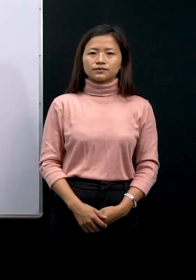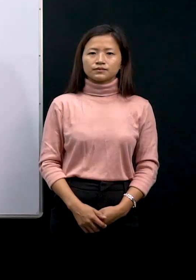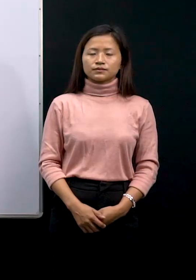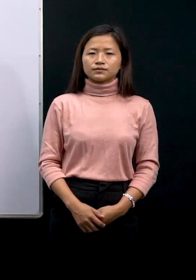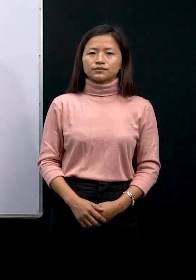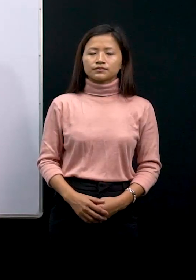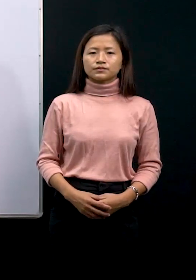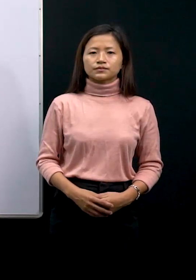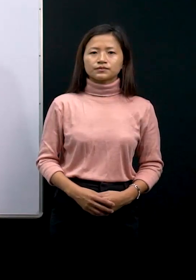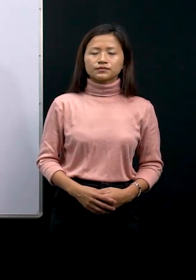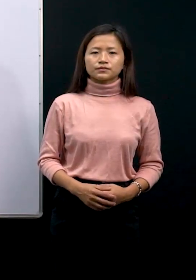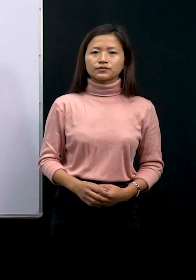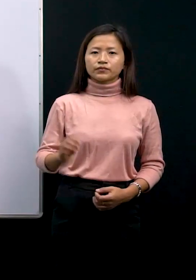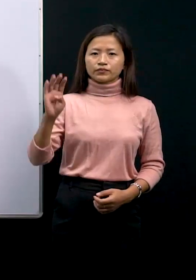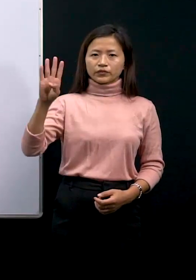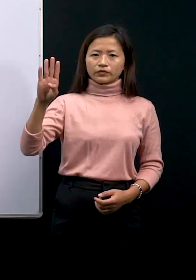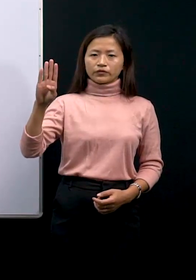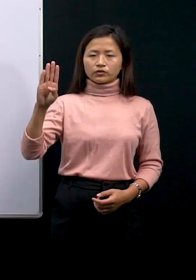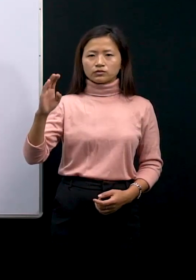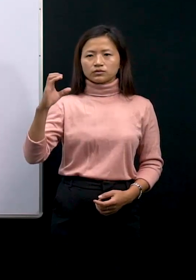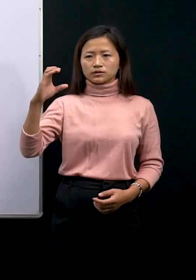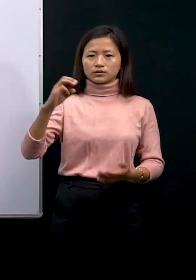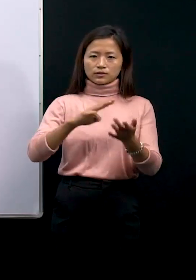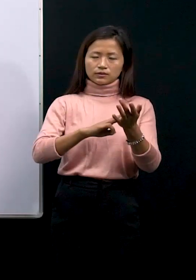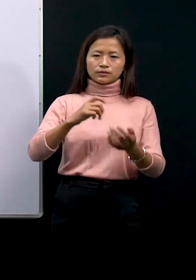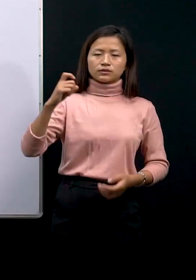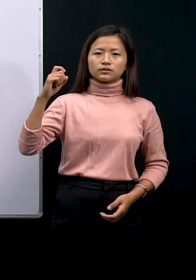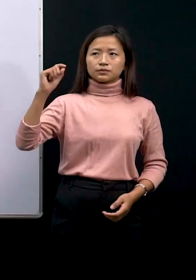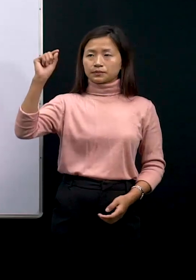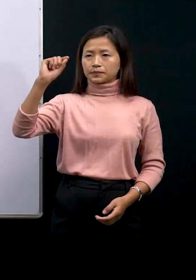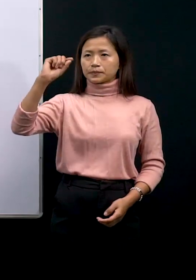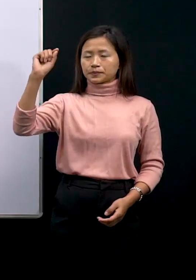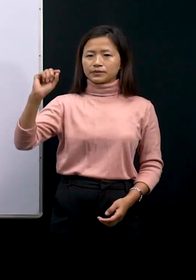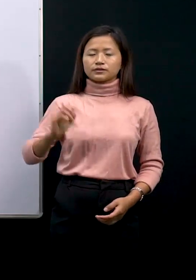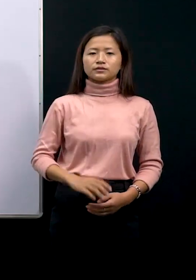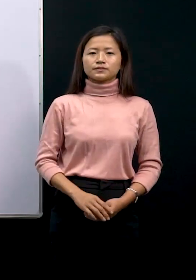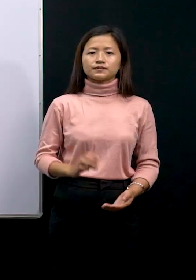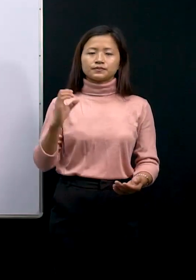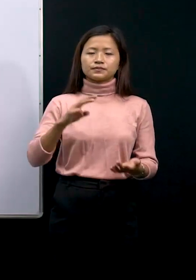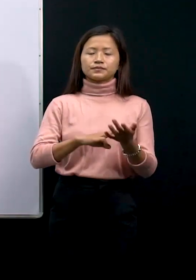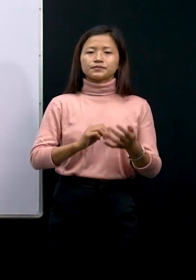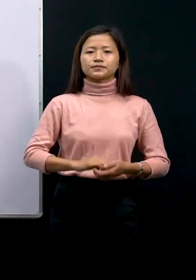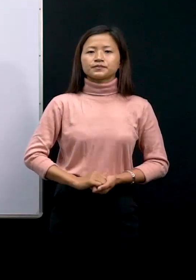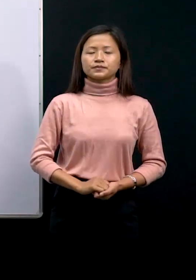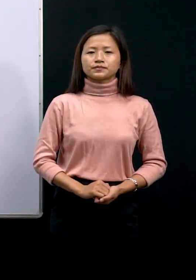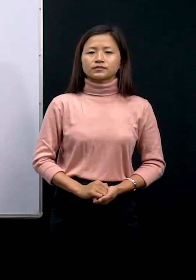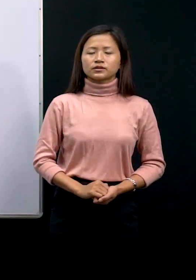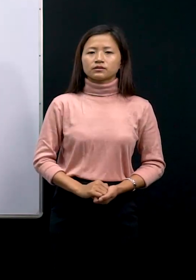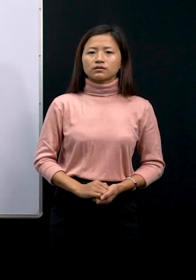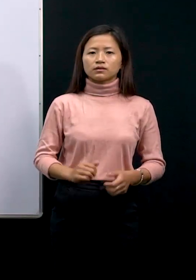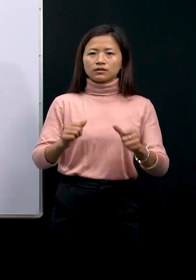BP also how much? 4 centimeter. Here if it is 4 centimeter, here also it will be how many centimeter? 4 centimeter. Okay, now